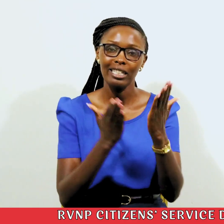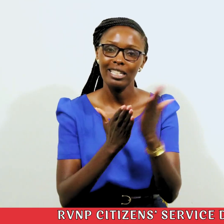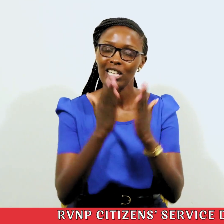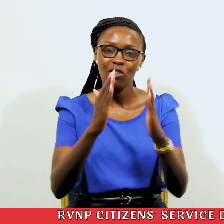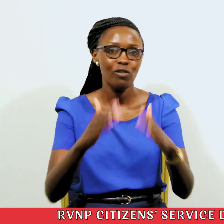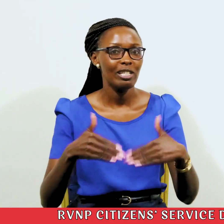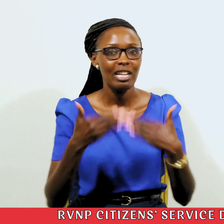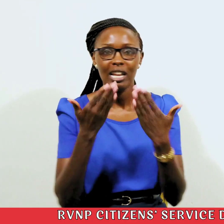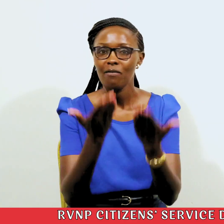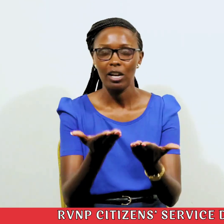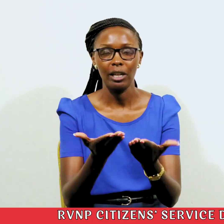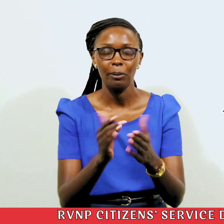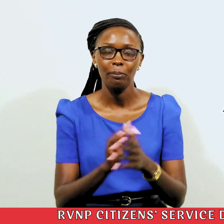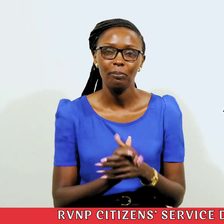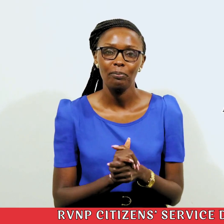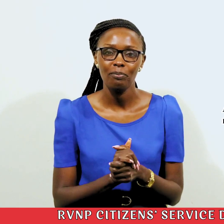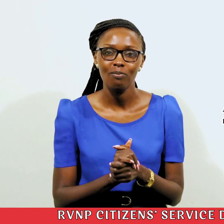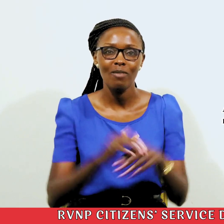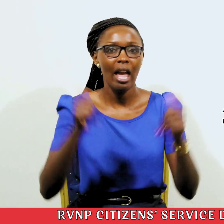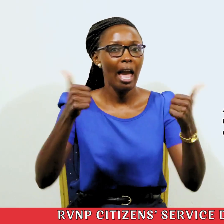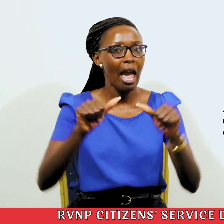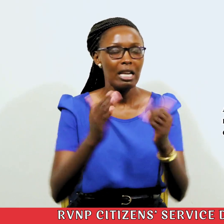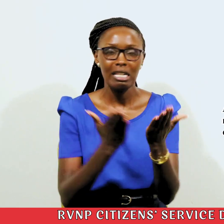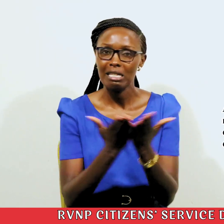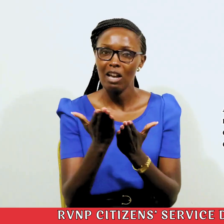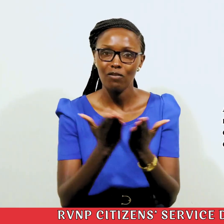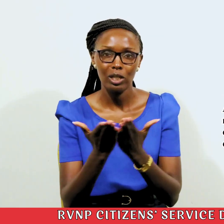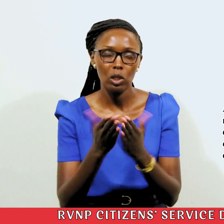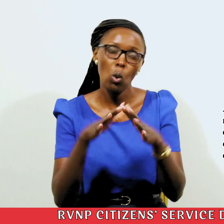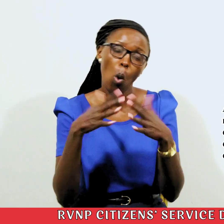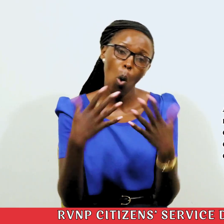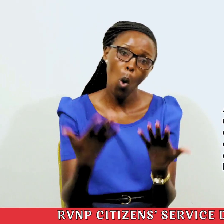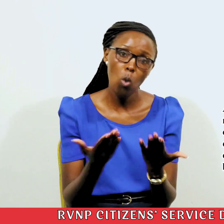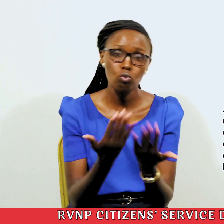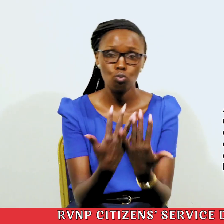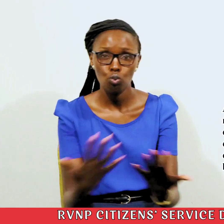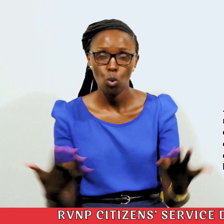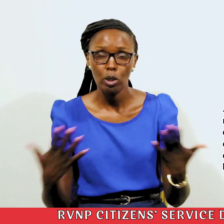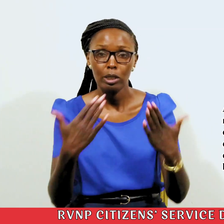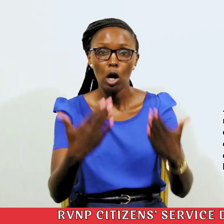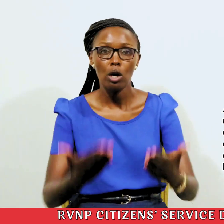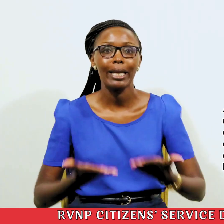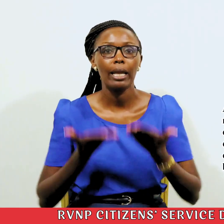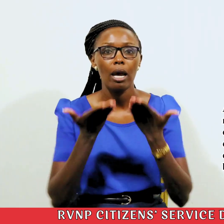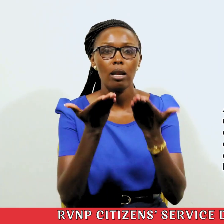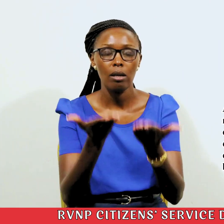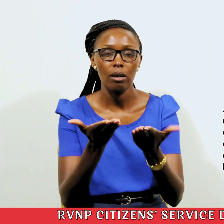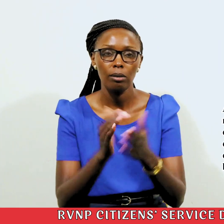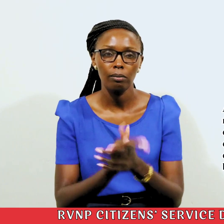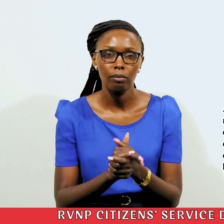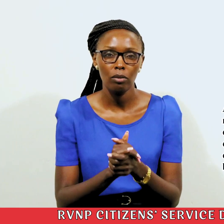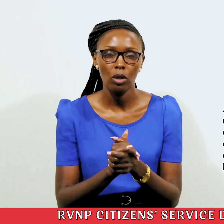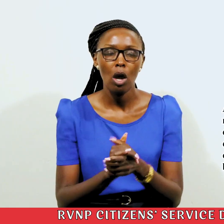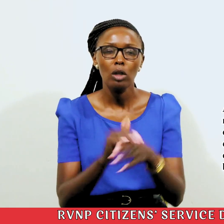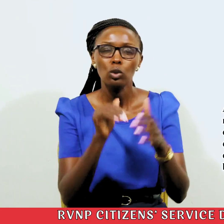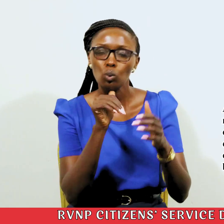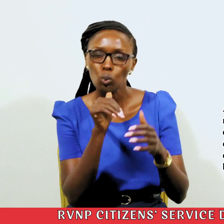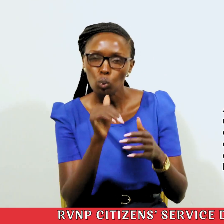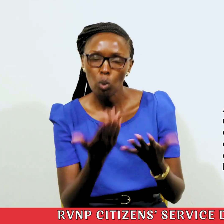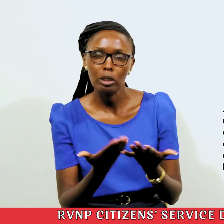delivery. Any services or goods rendered that do not